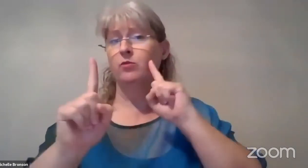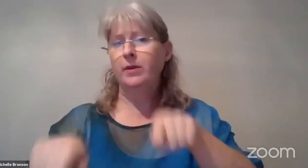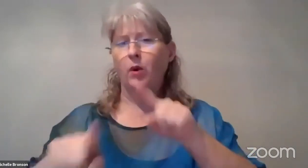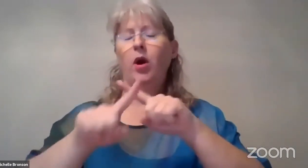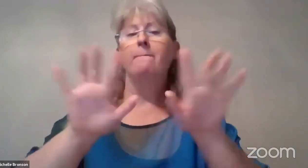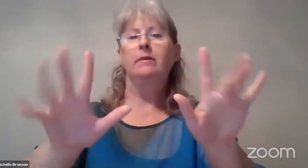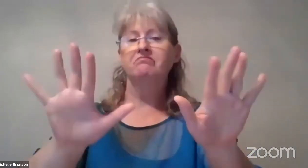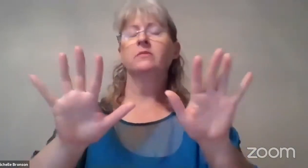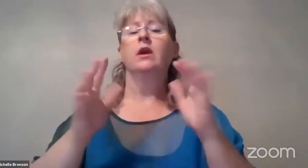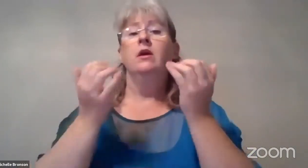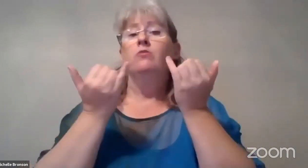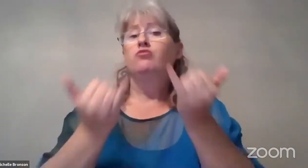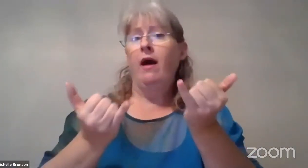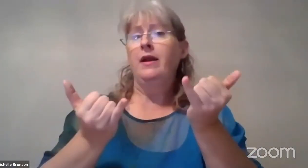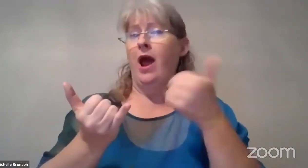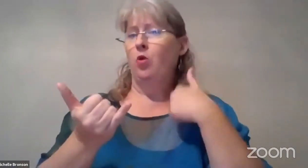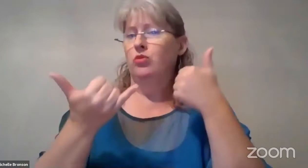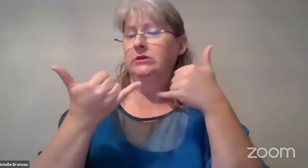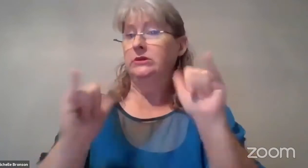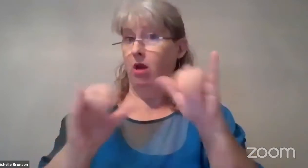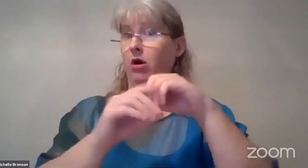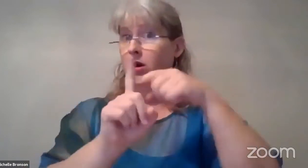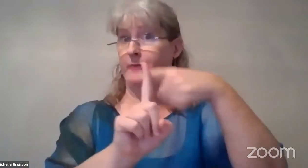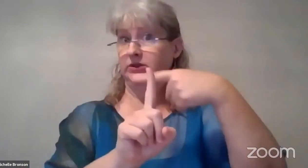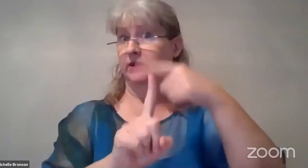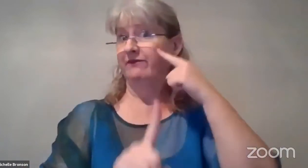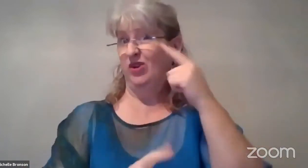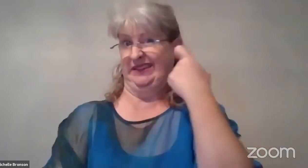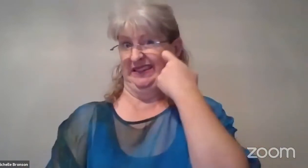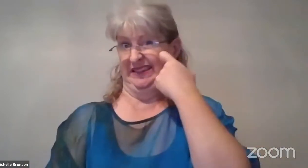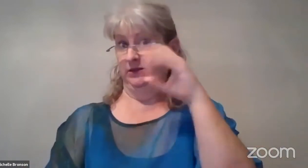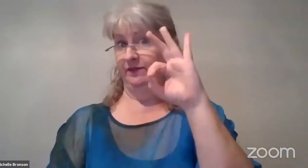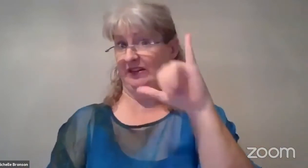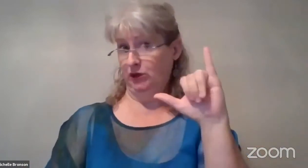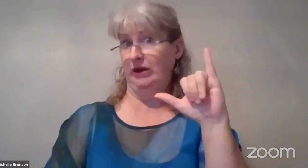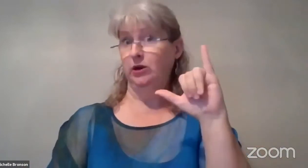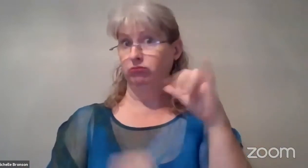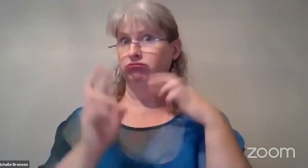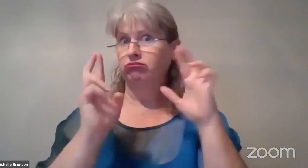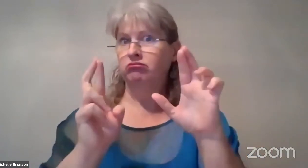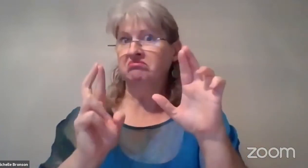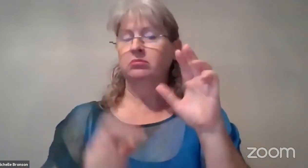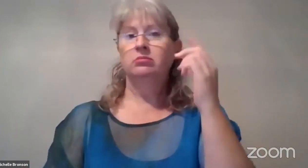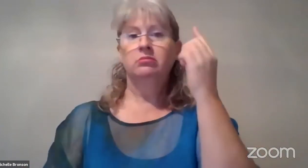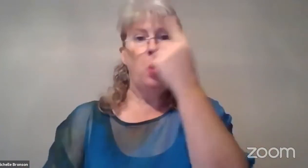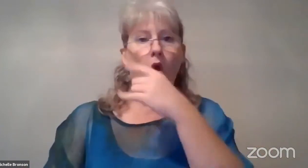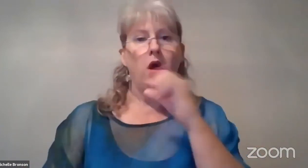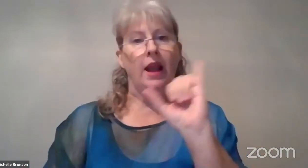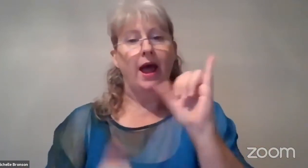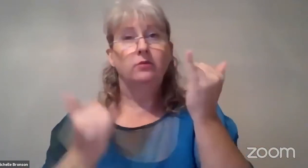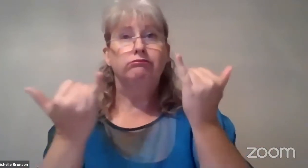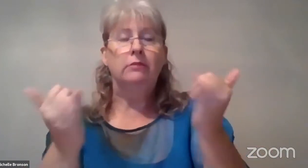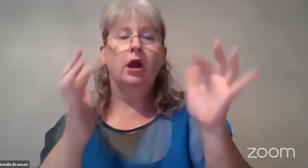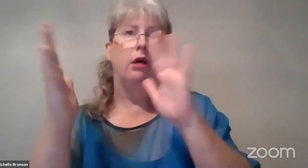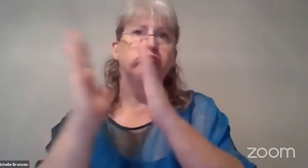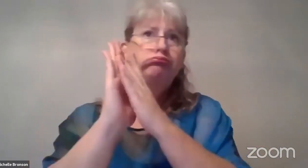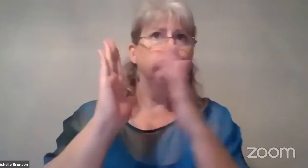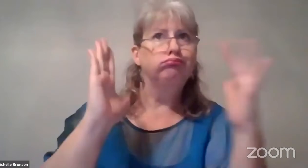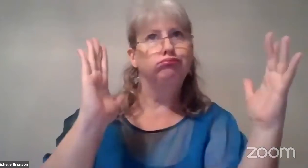you know, if you have noticed in the report, that we are still in the black for this fiscal